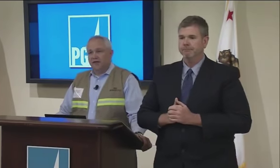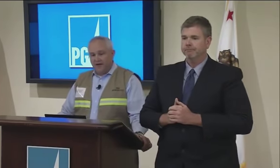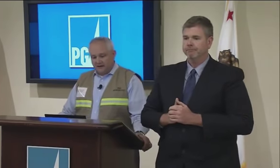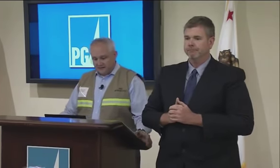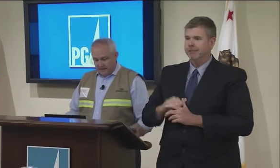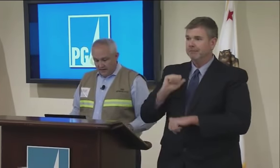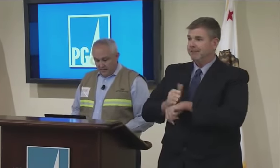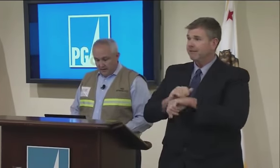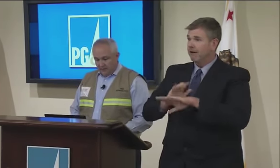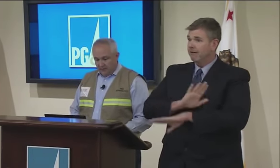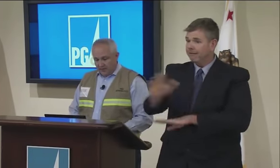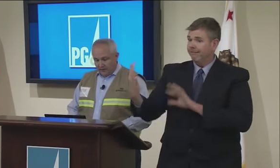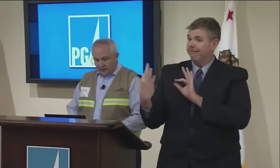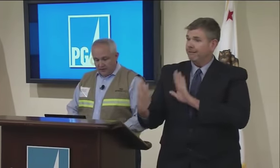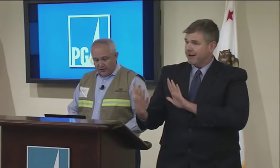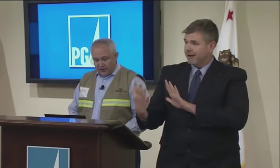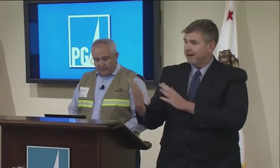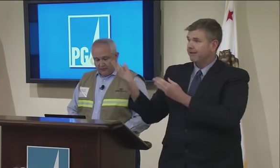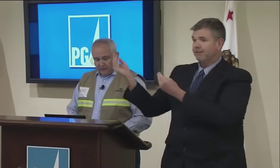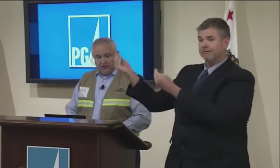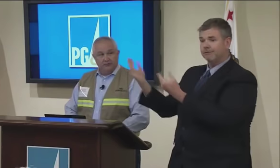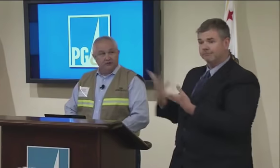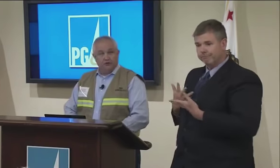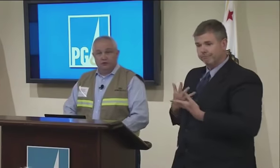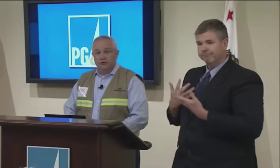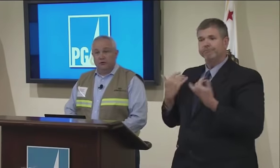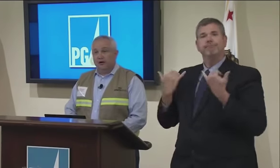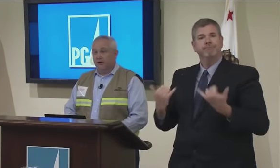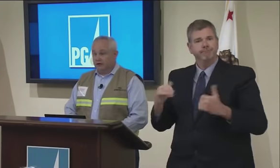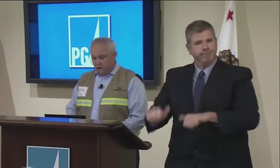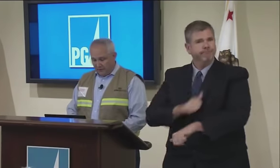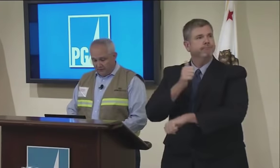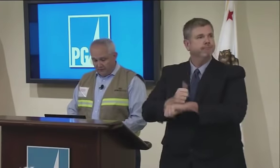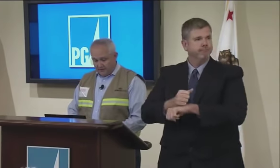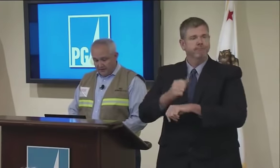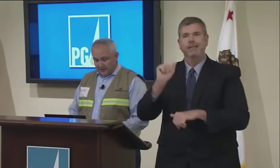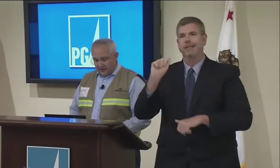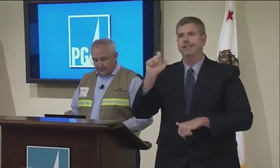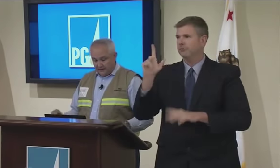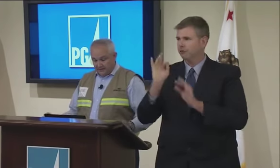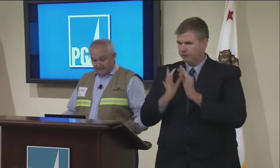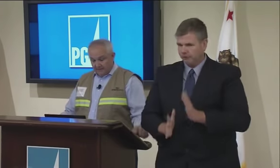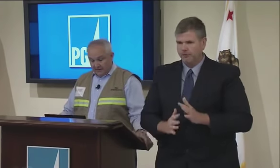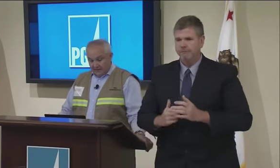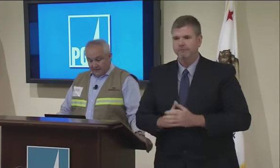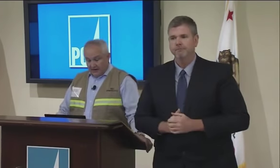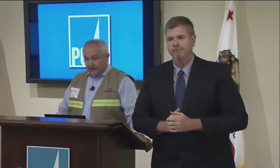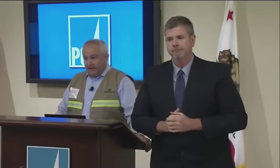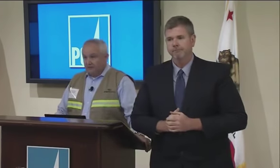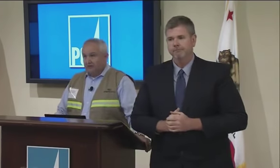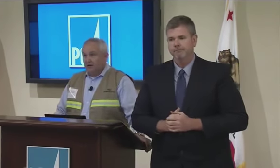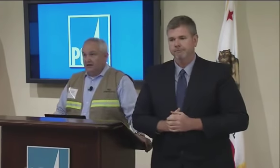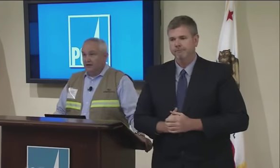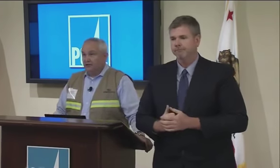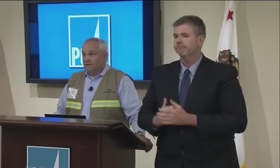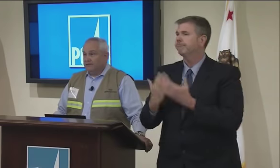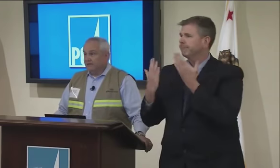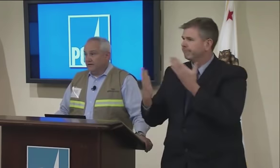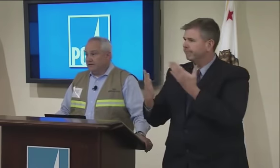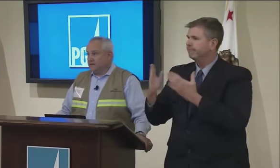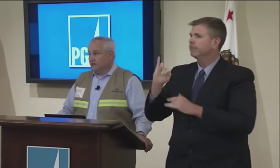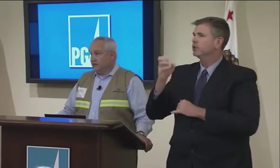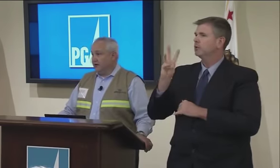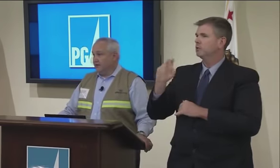thank you for that. And we appreciate both Jim and Jewel who are here interpreting for us tonight. As we've done in the